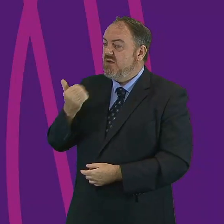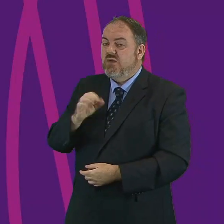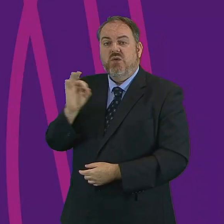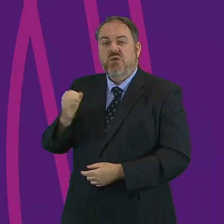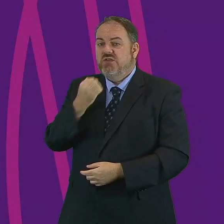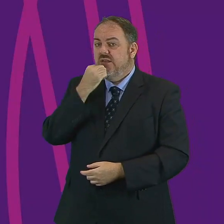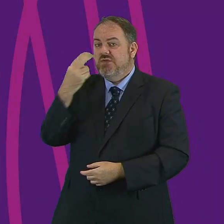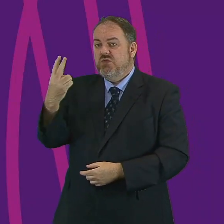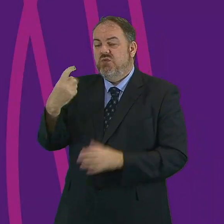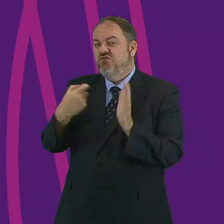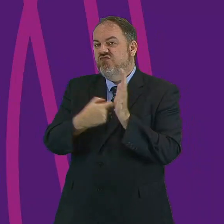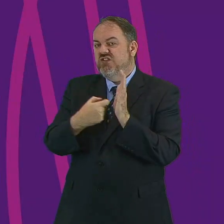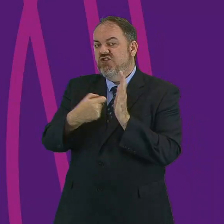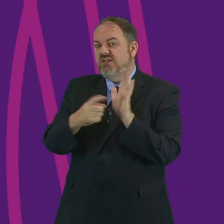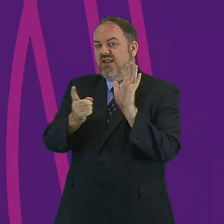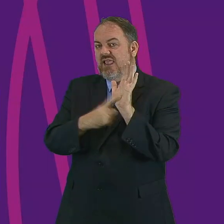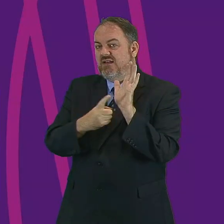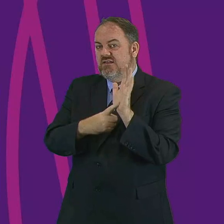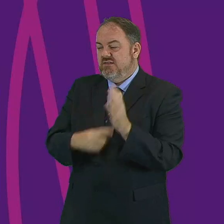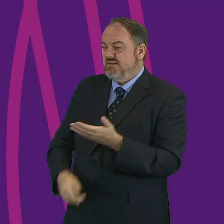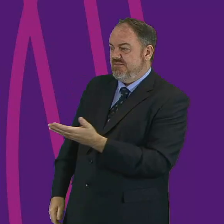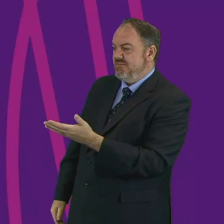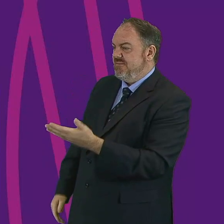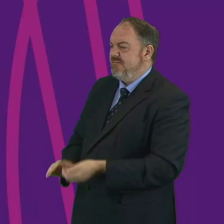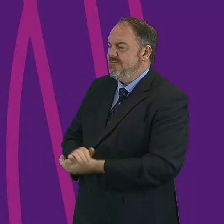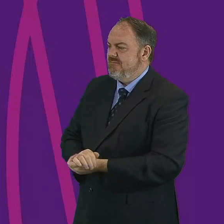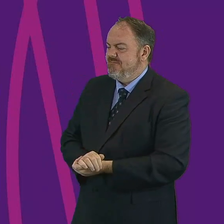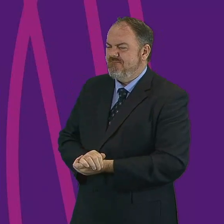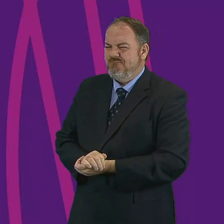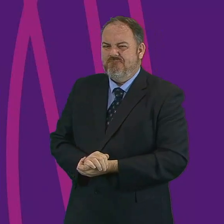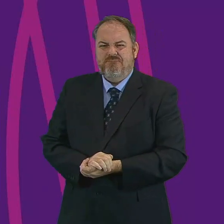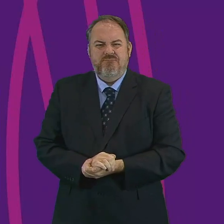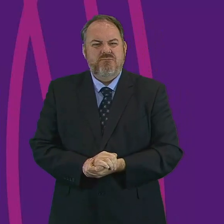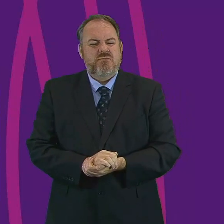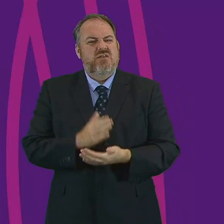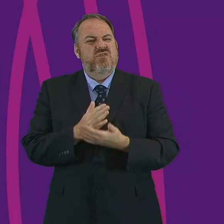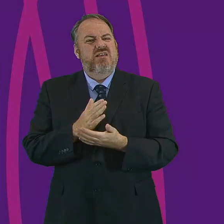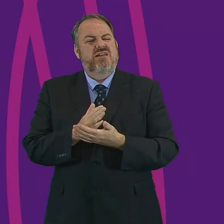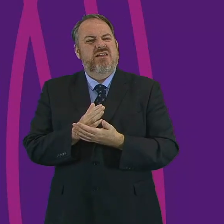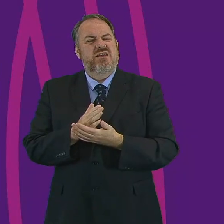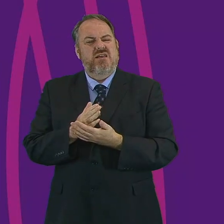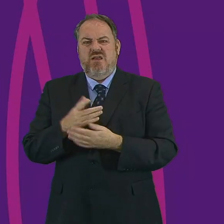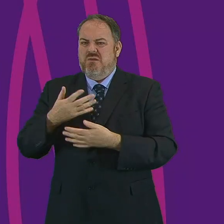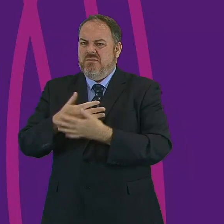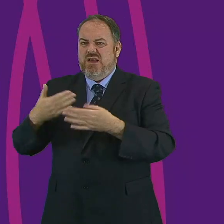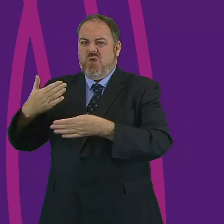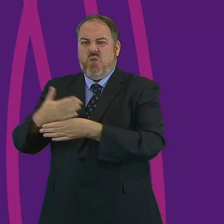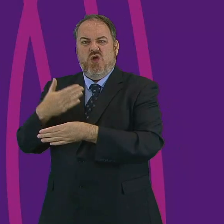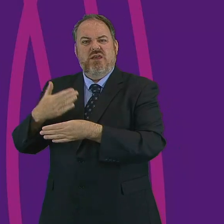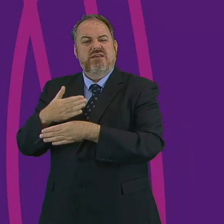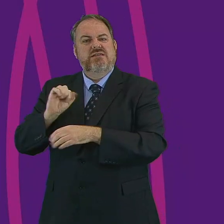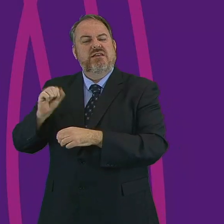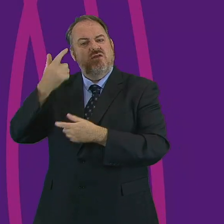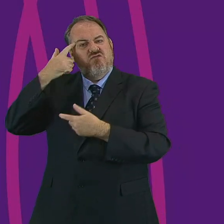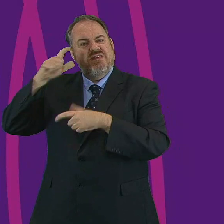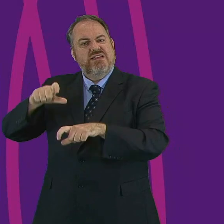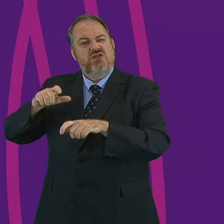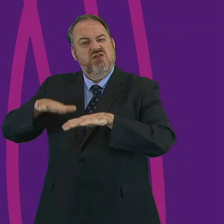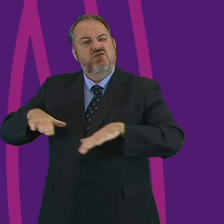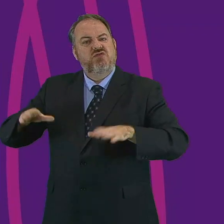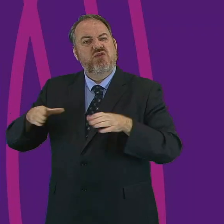2, Richard Leonard. Presiding Officer, First Minister, I've been asked by workers in residential children's units